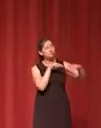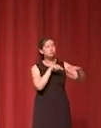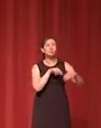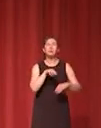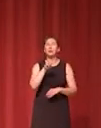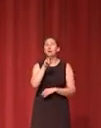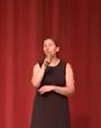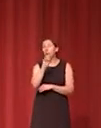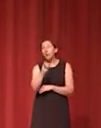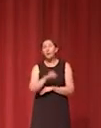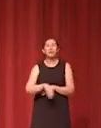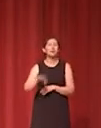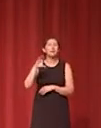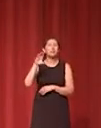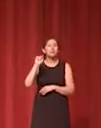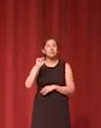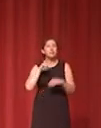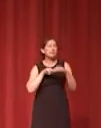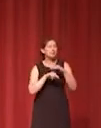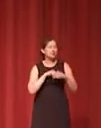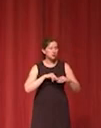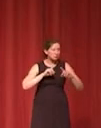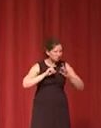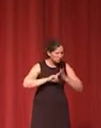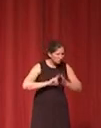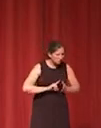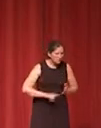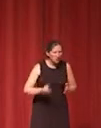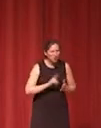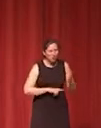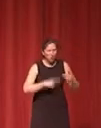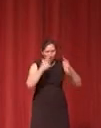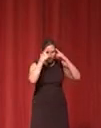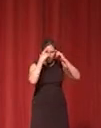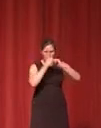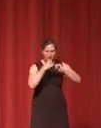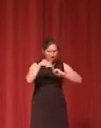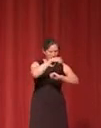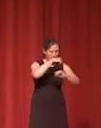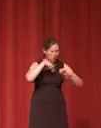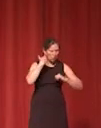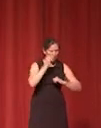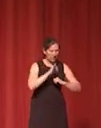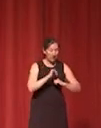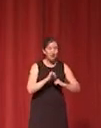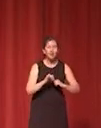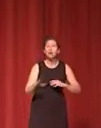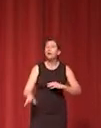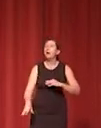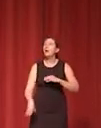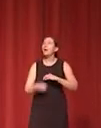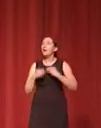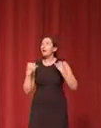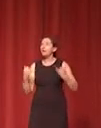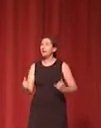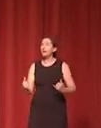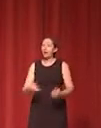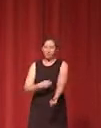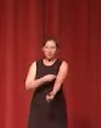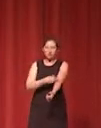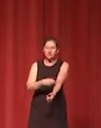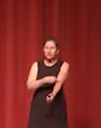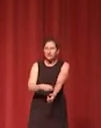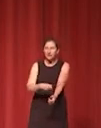the other things that could cause memory problems, we actually have scans and blood tests and spinal fluid tests that tell us if